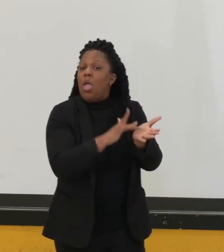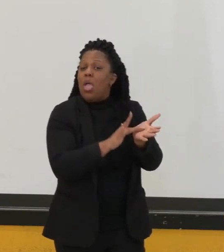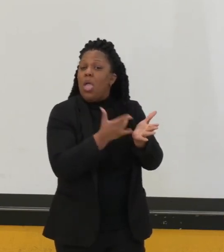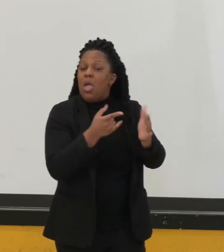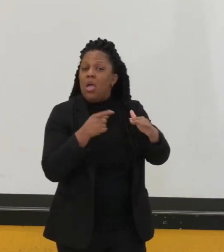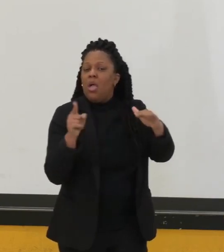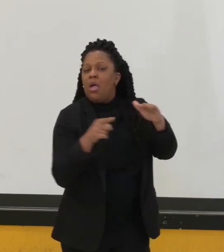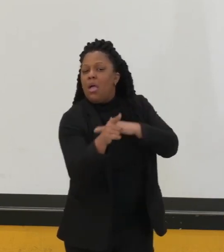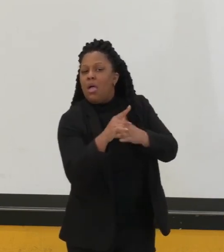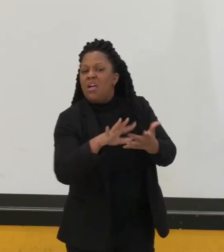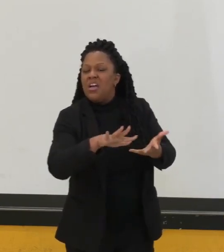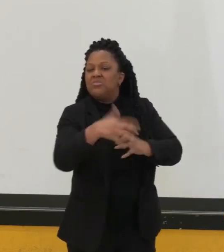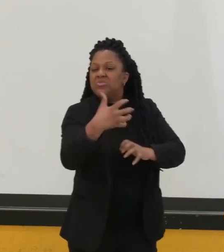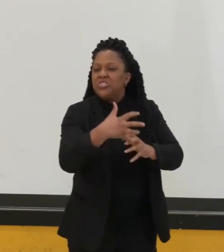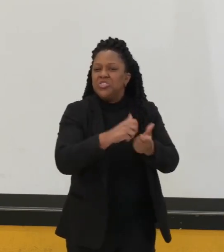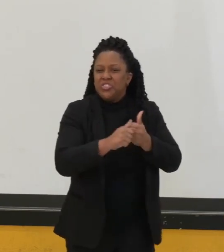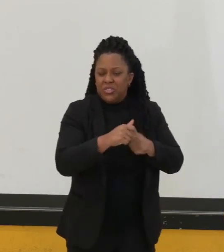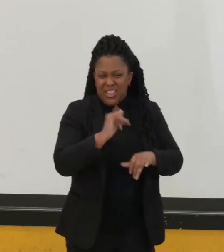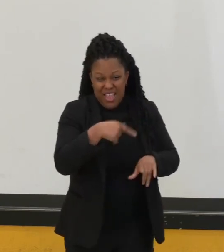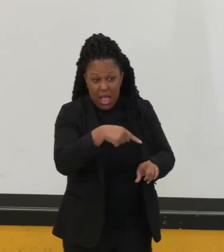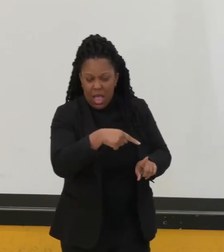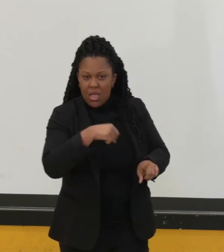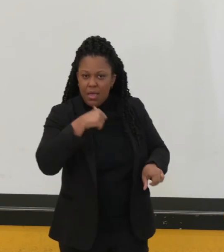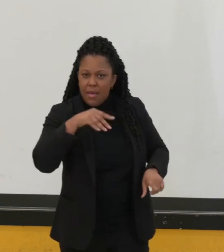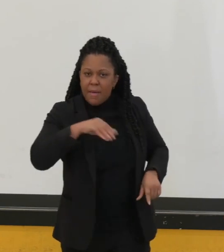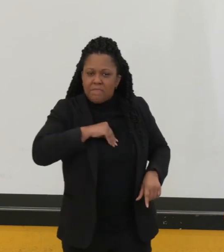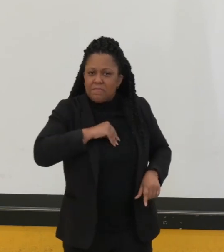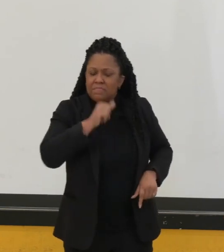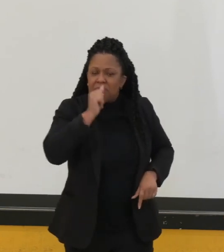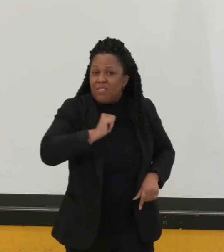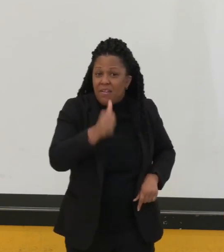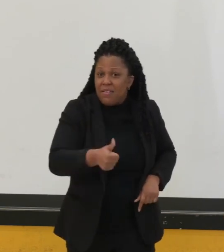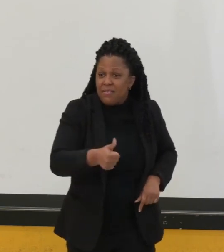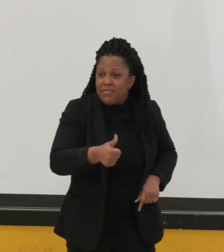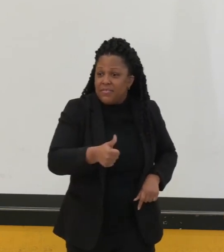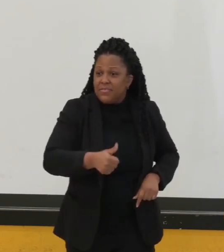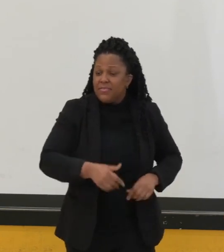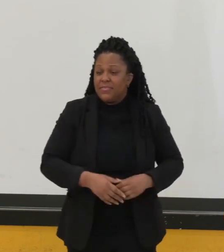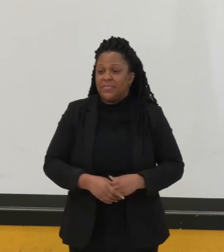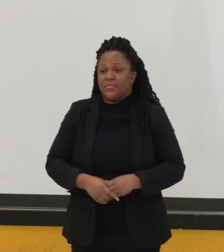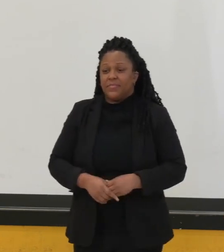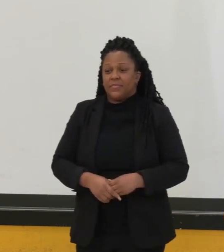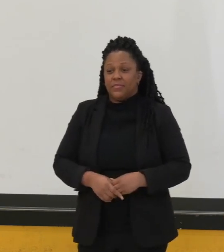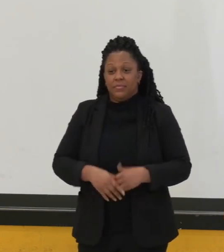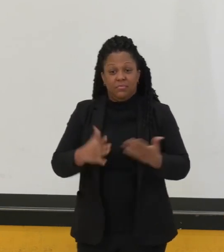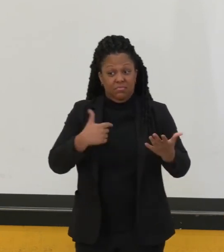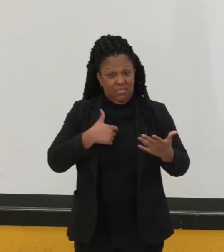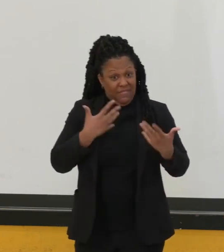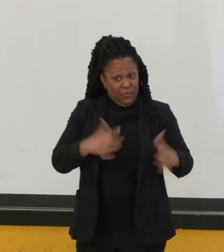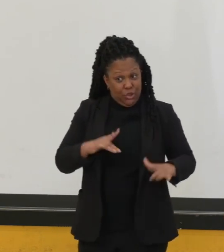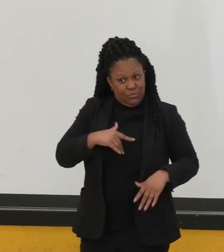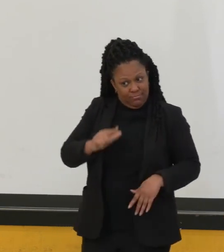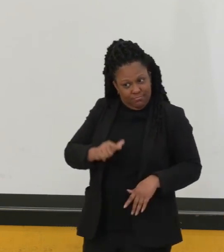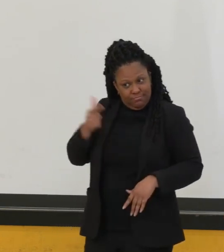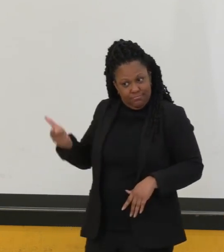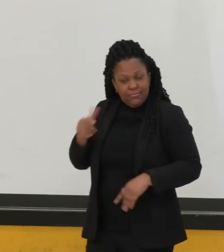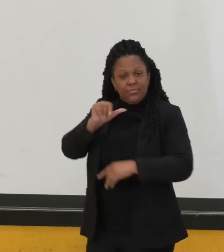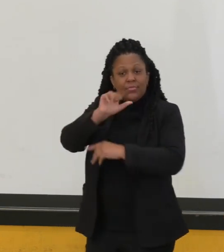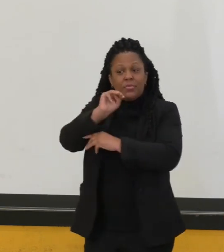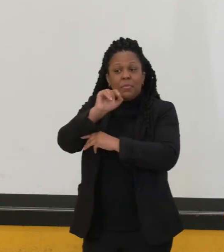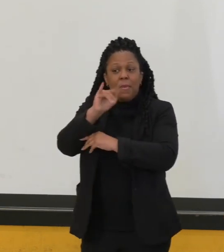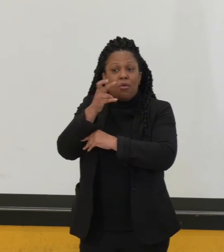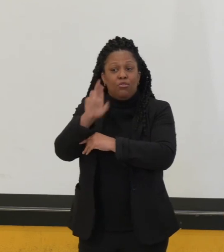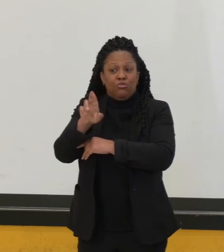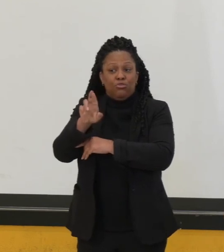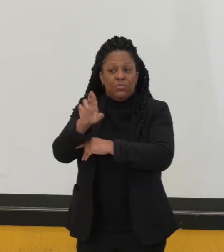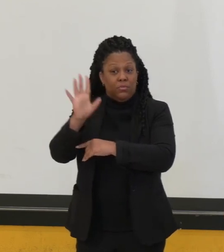tolerated. And the folks you're going to hear from after the mayor speak are our public safety professionals. And that will include everybody from the State Patrol